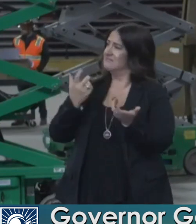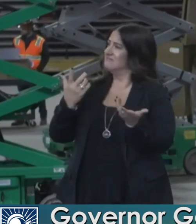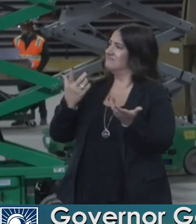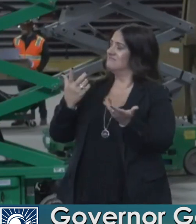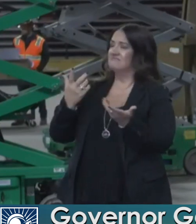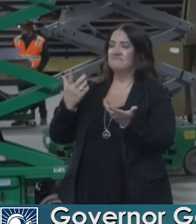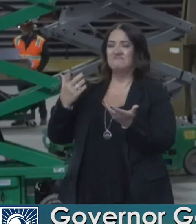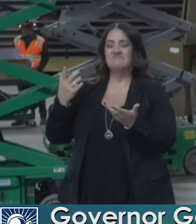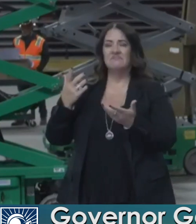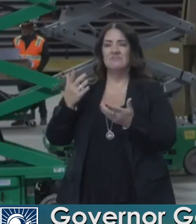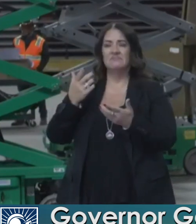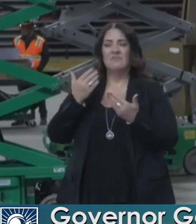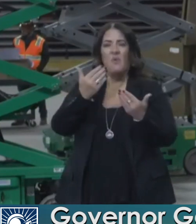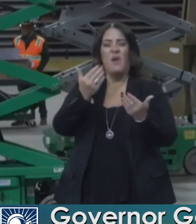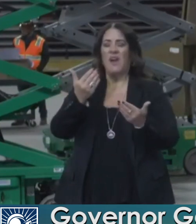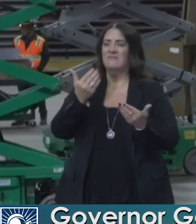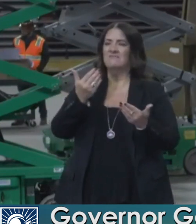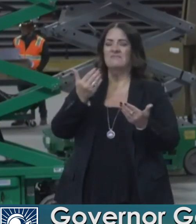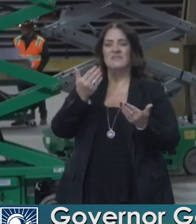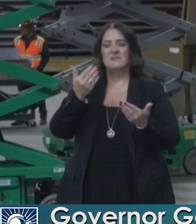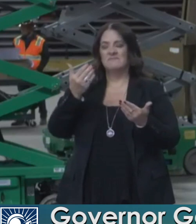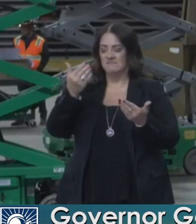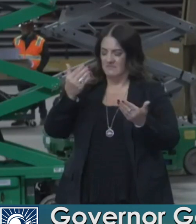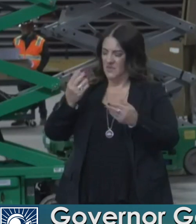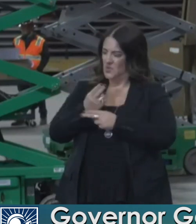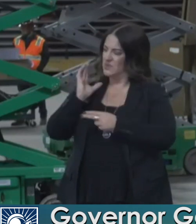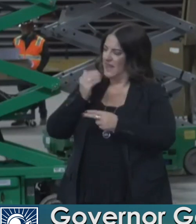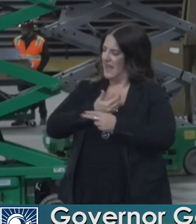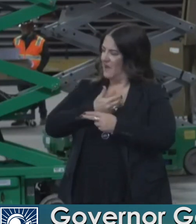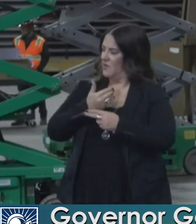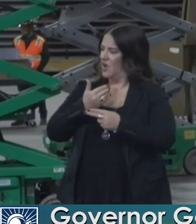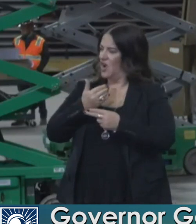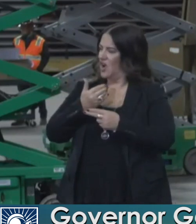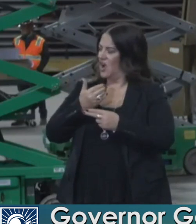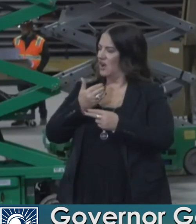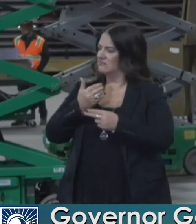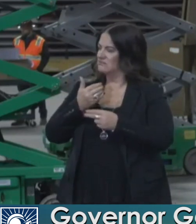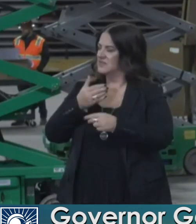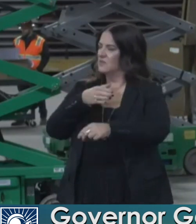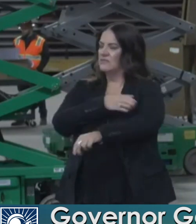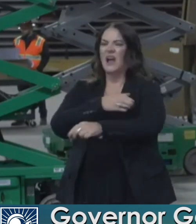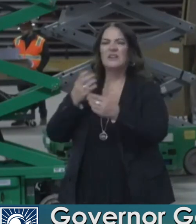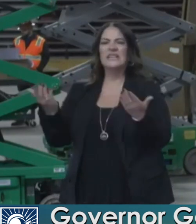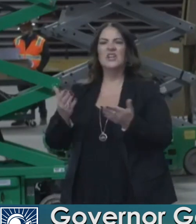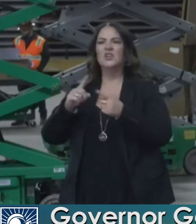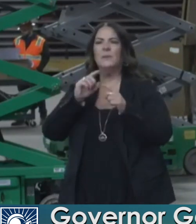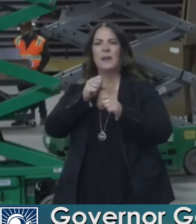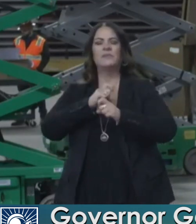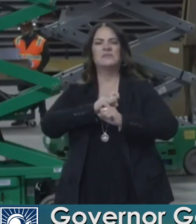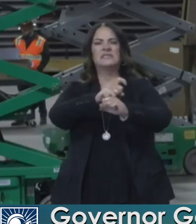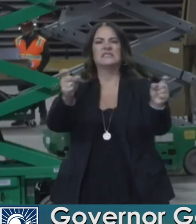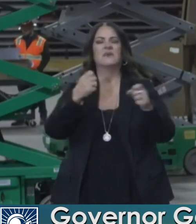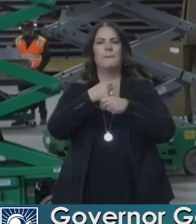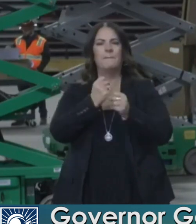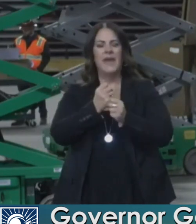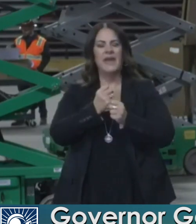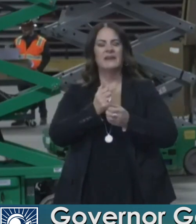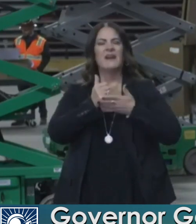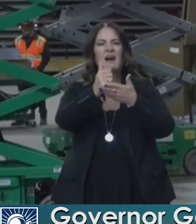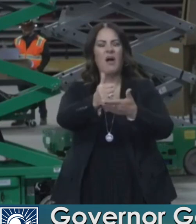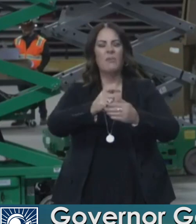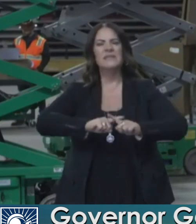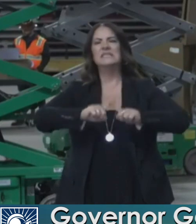to impact the world in a positive way and make a difference, then that's what we need to do. The city